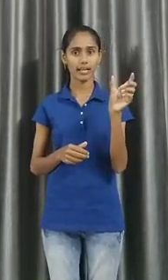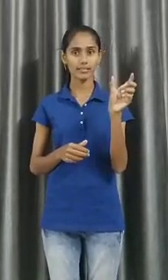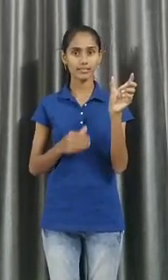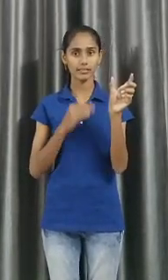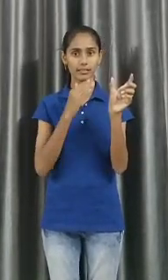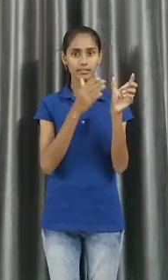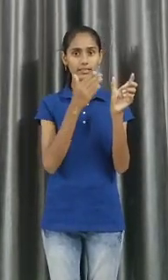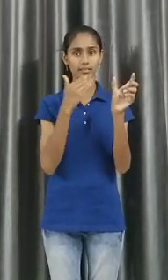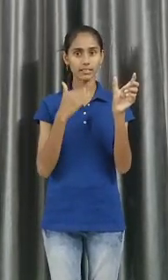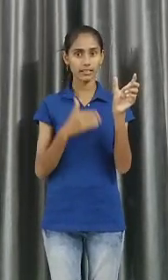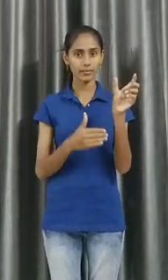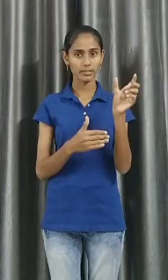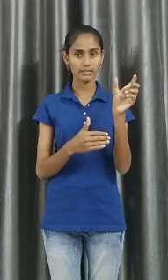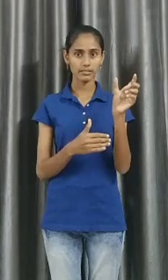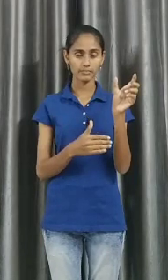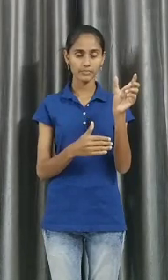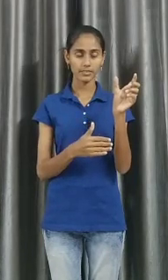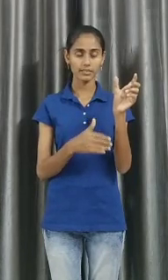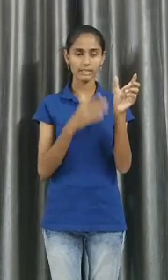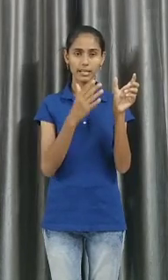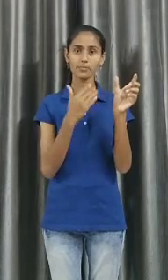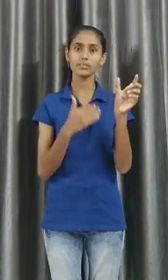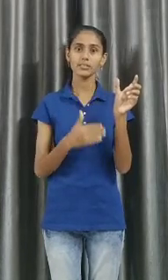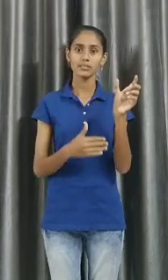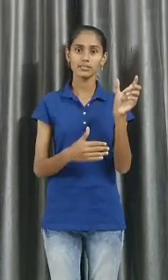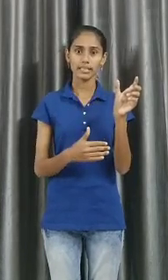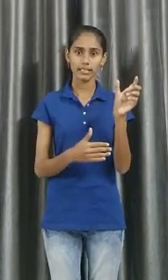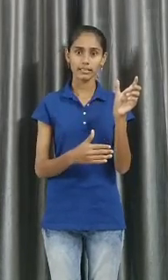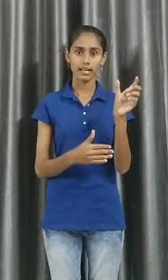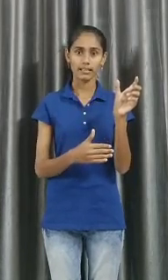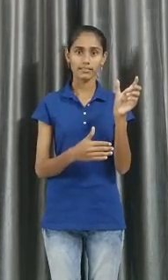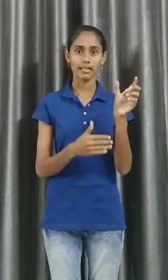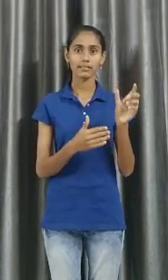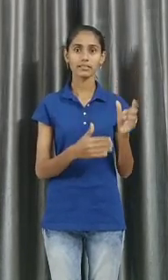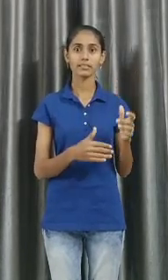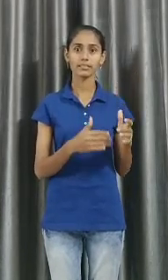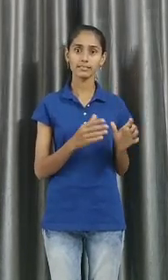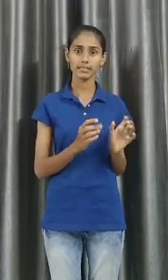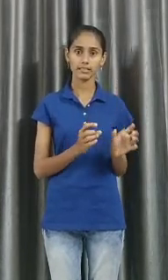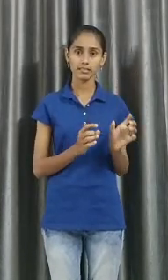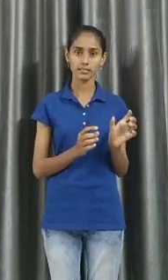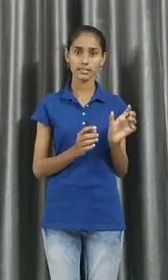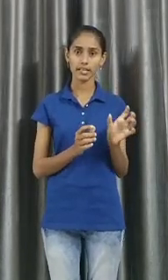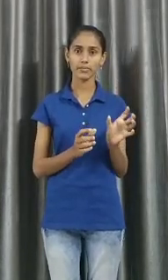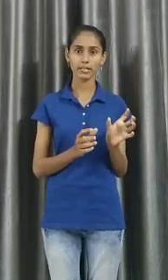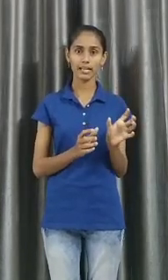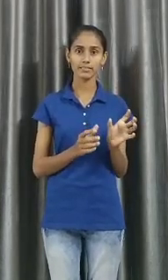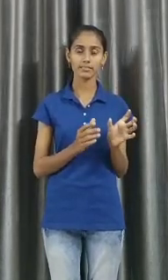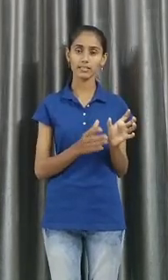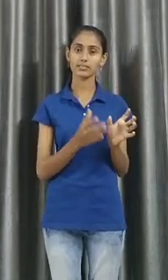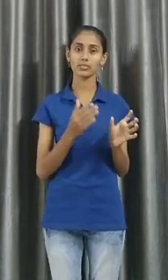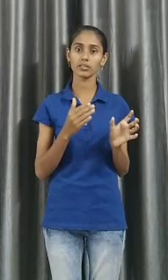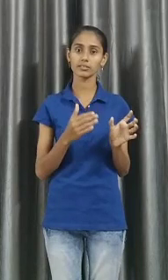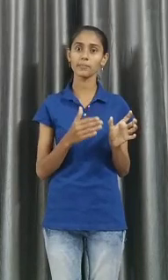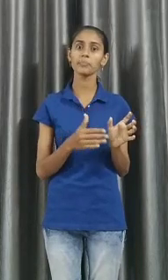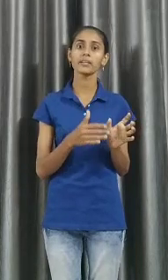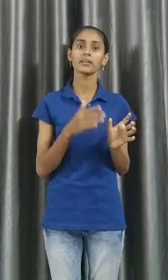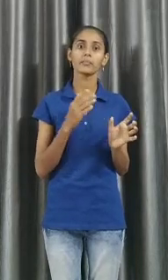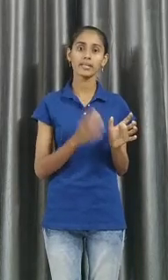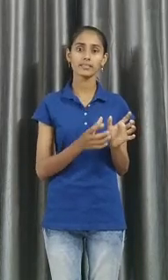class, then the derived is a derived second class, and this derived class is also as a base